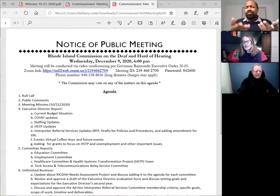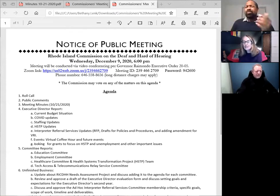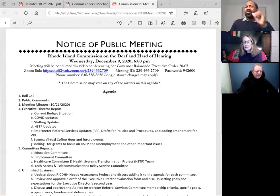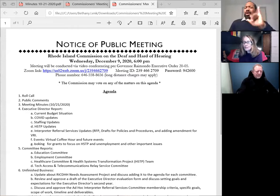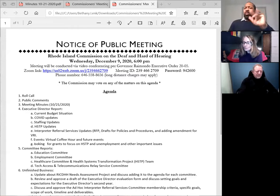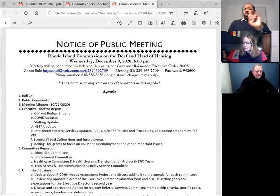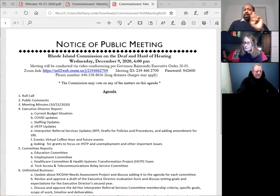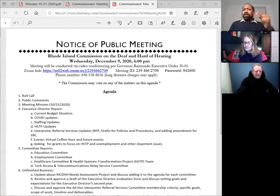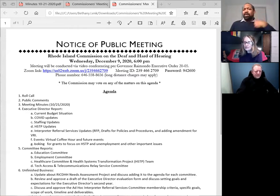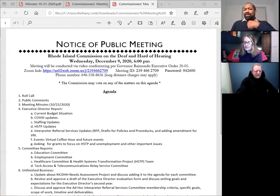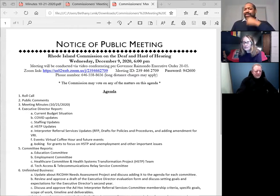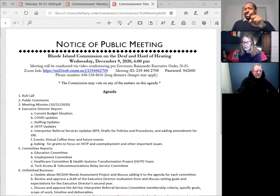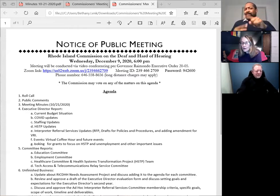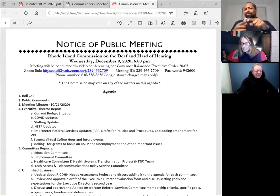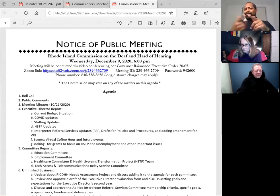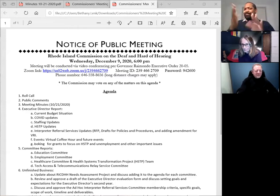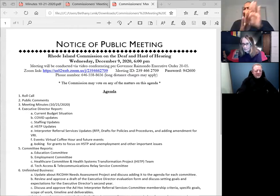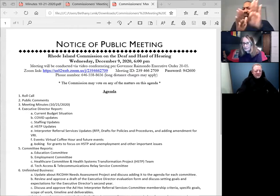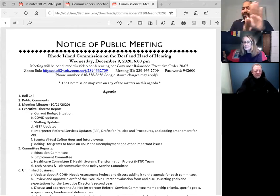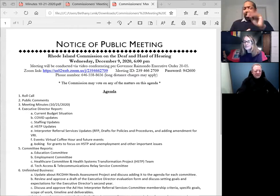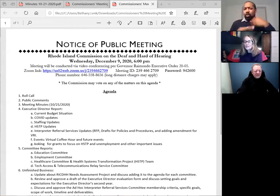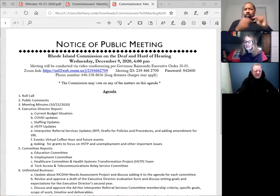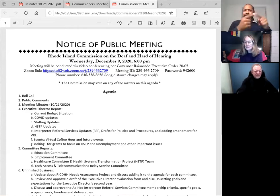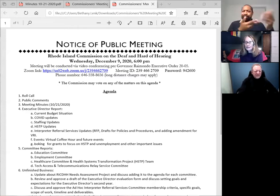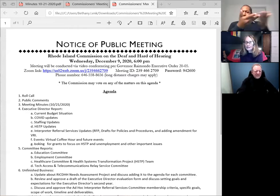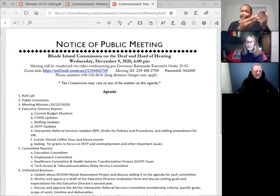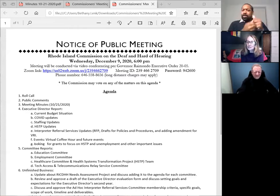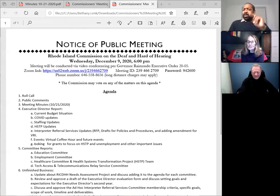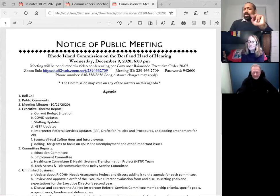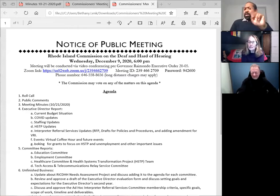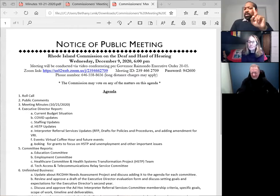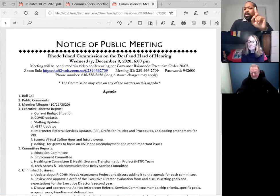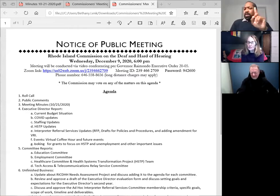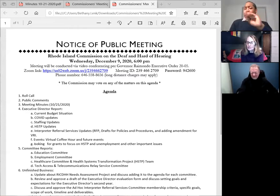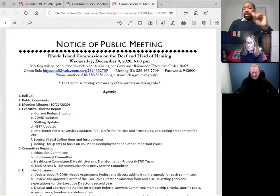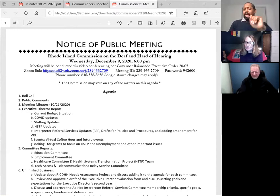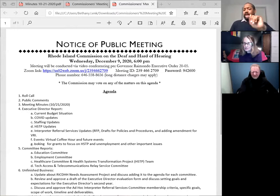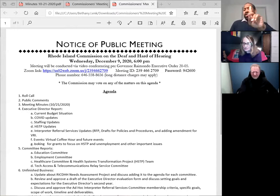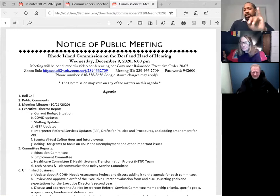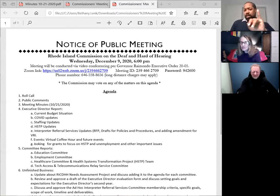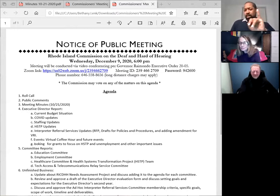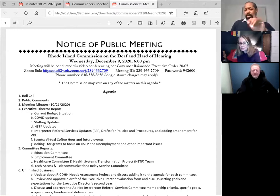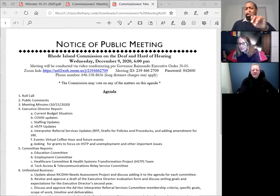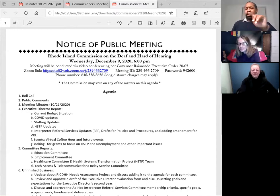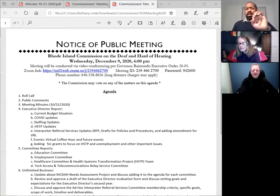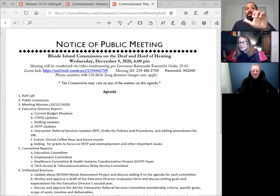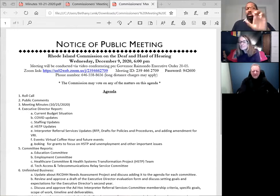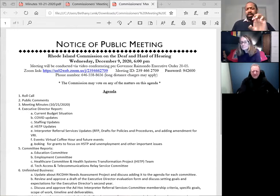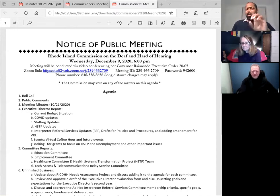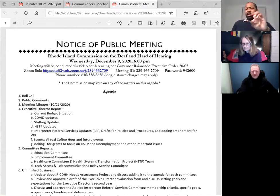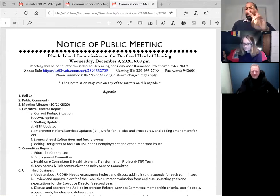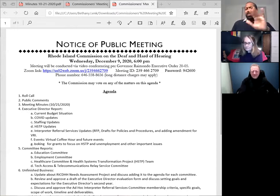necessary equipment, who want to work. And we need to develop better services through